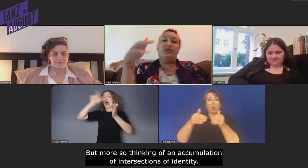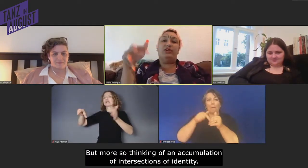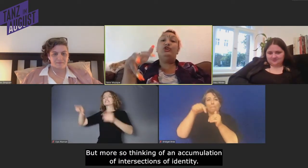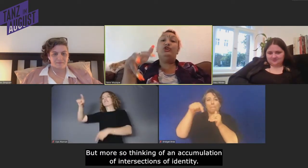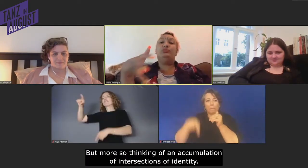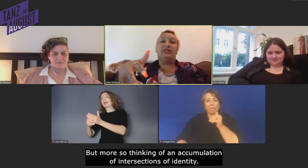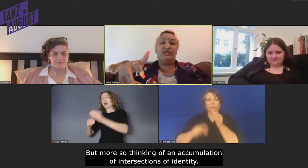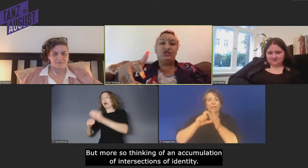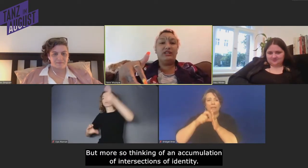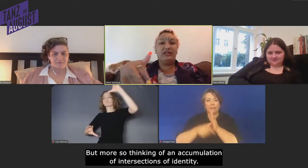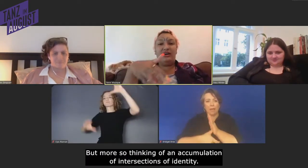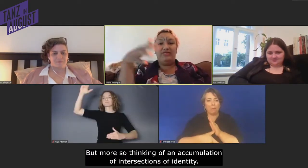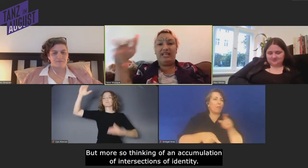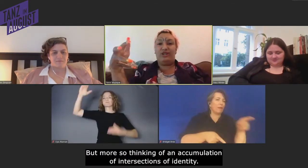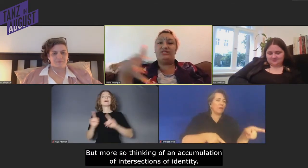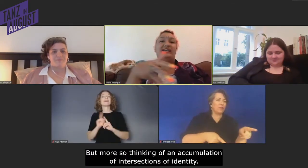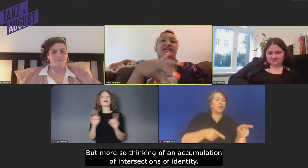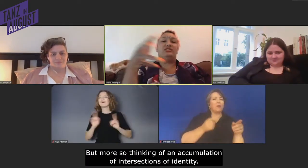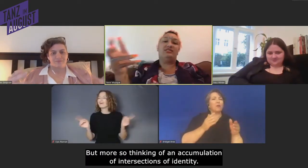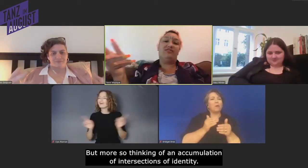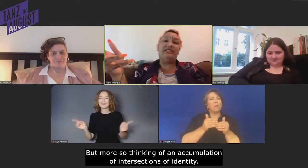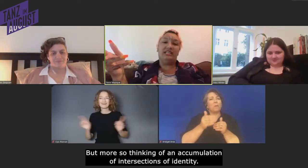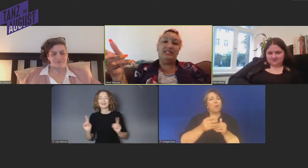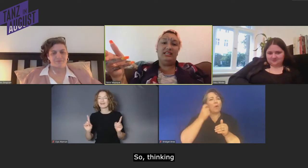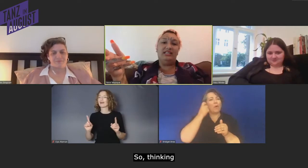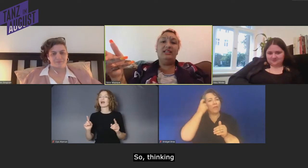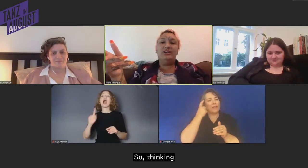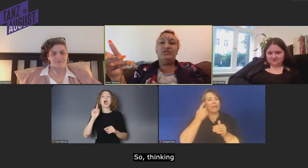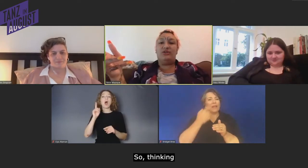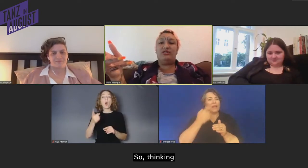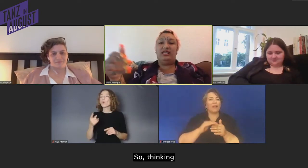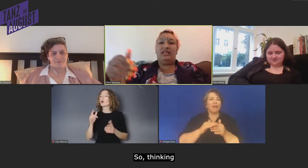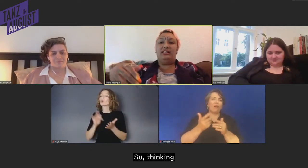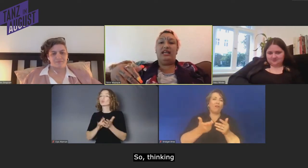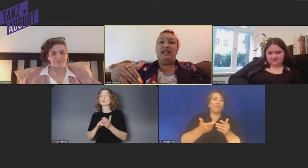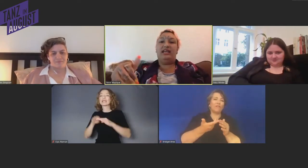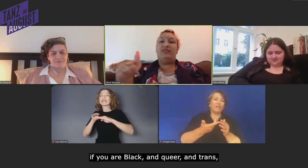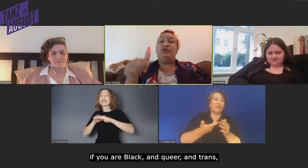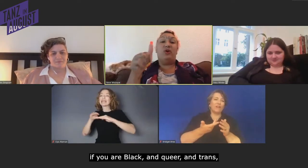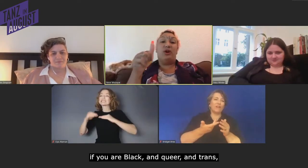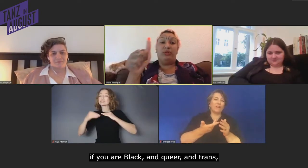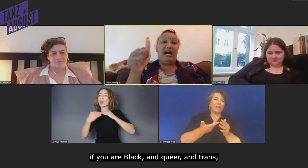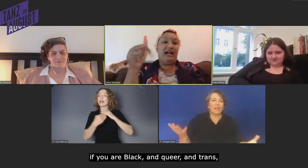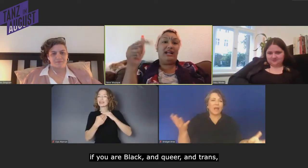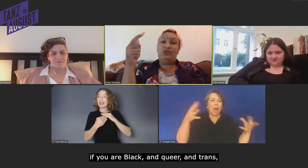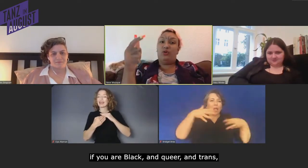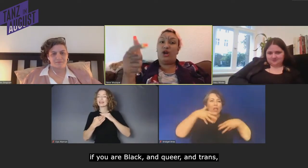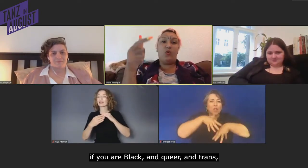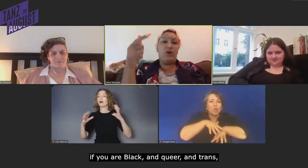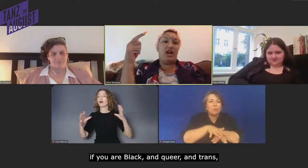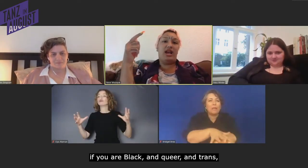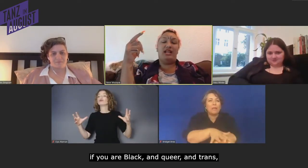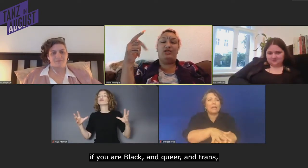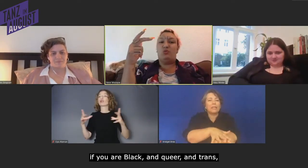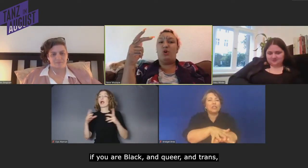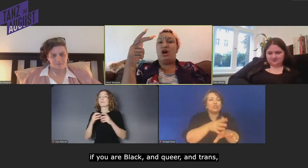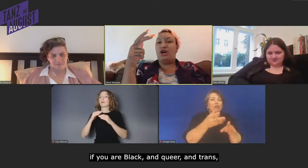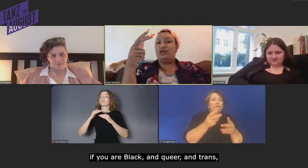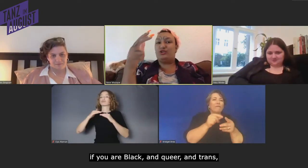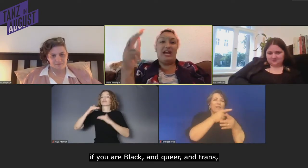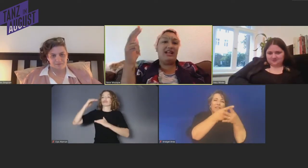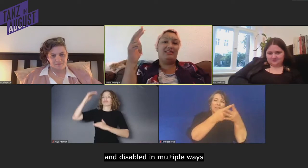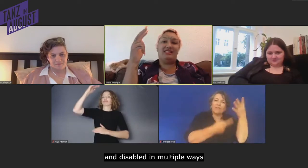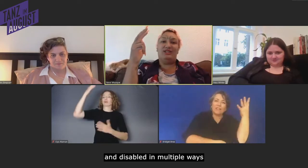of an accumulation of the intersections of identity. So thinking like if you are Black and you are queer and you